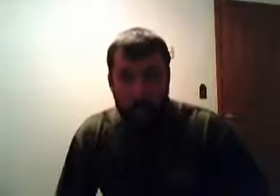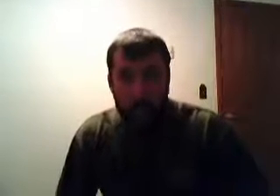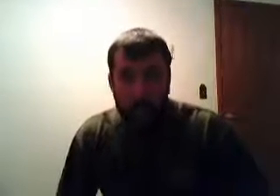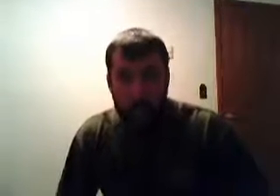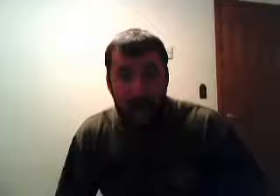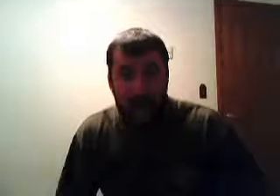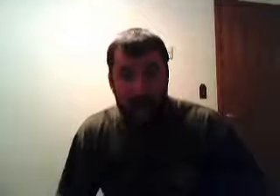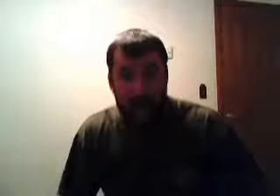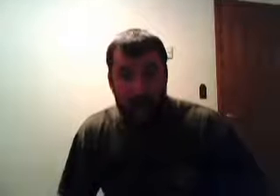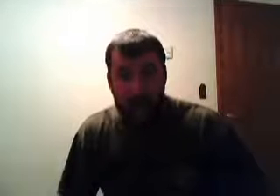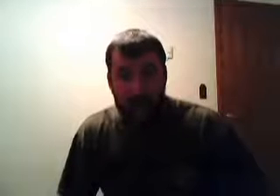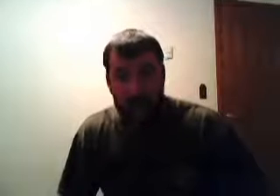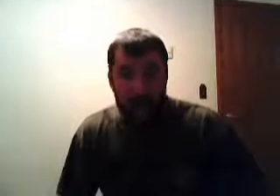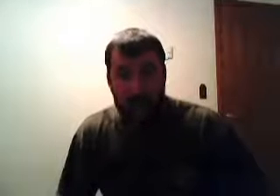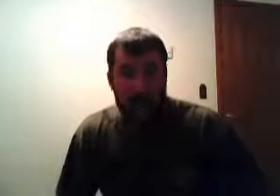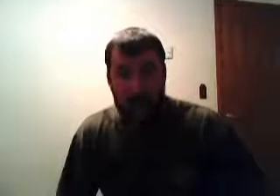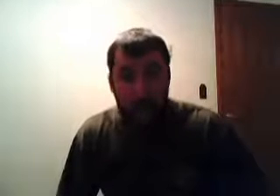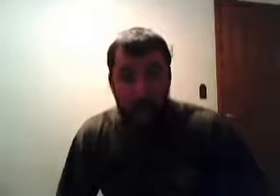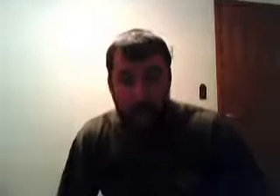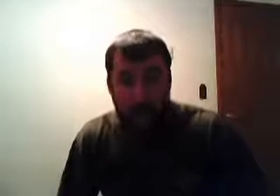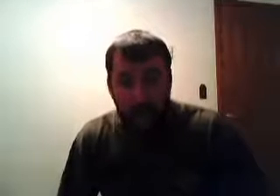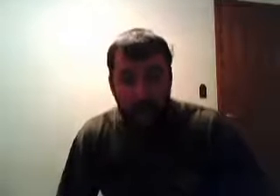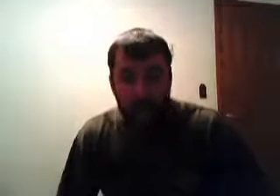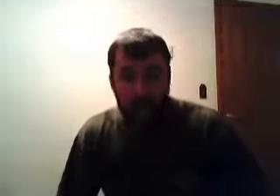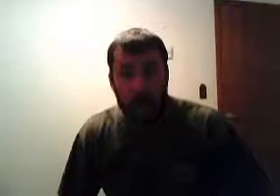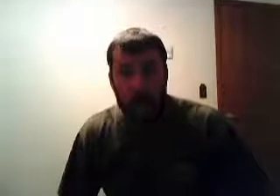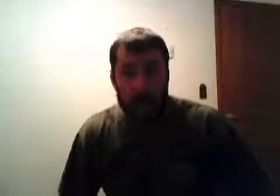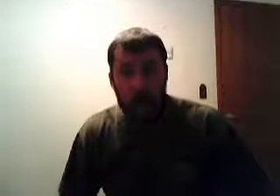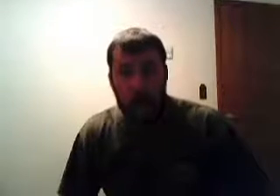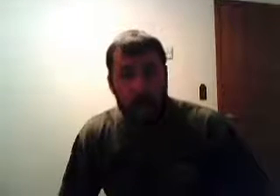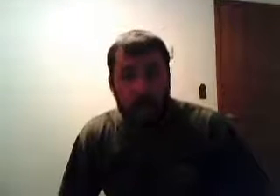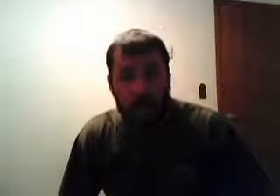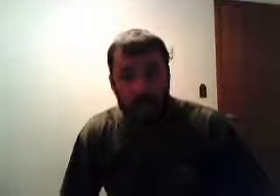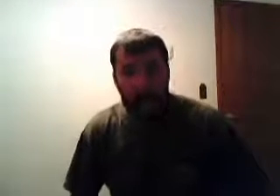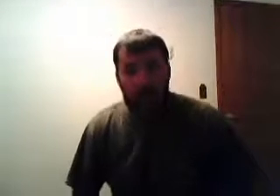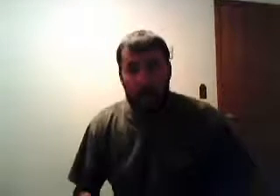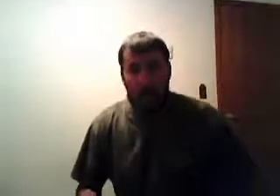stole it and took it. The Federal Reserve done stole it through charging the government interest.